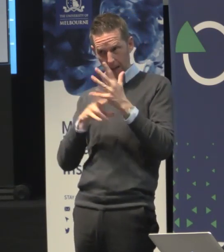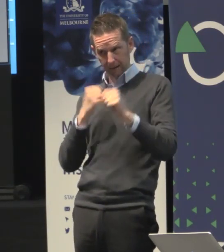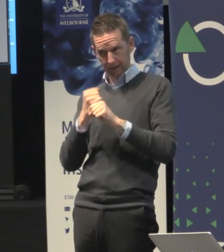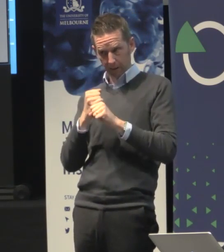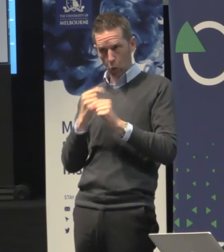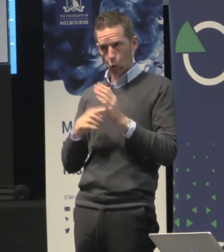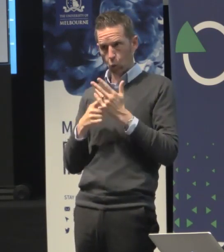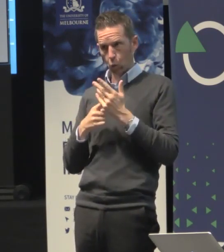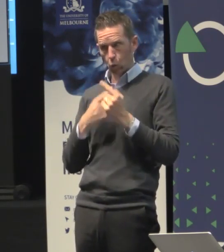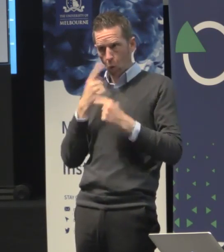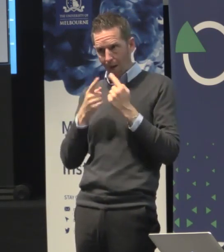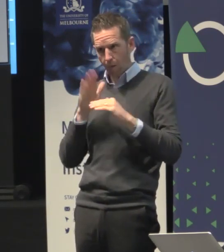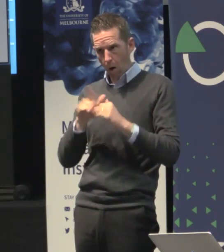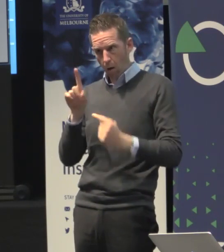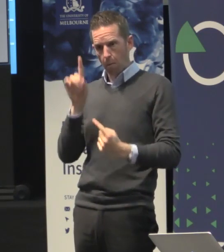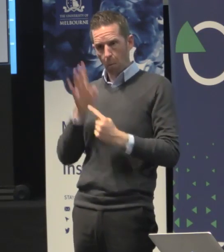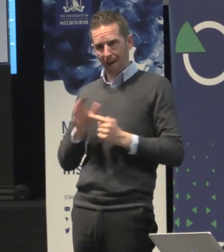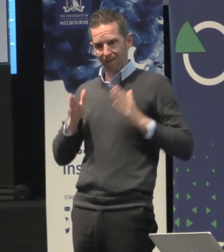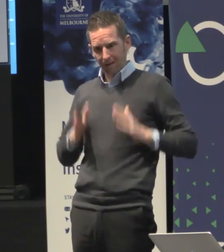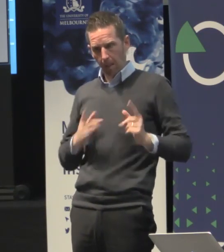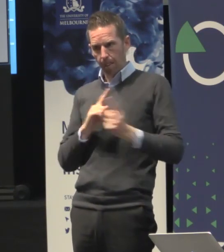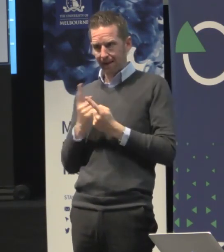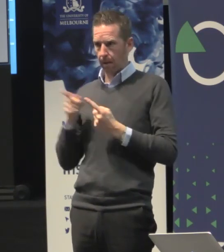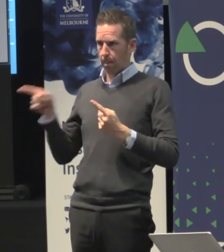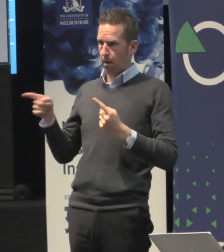physical and functional aspects of what they do?